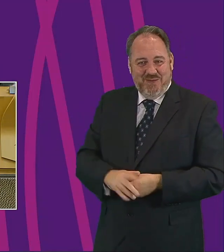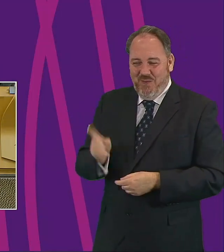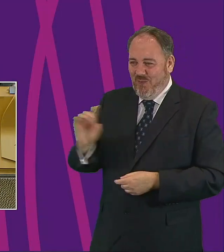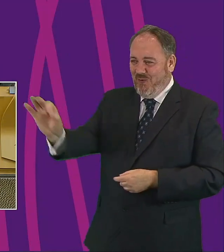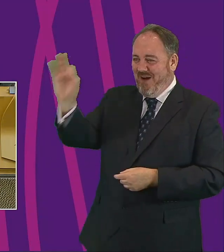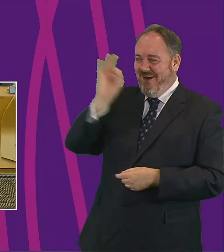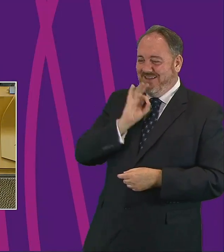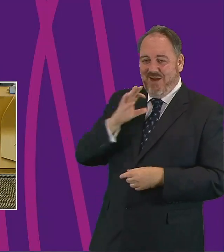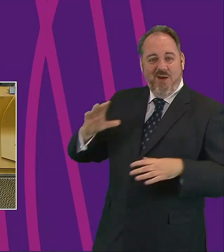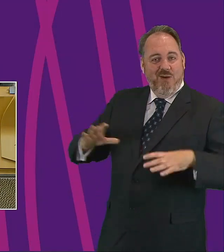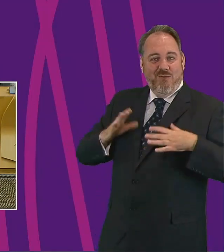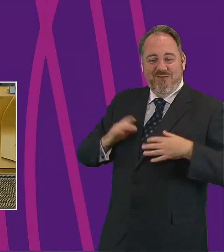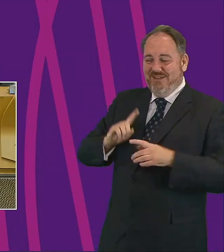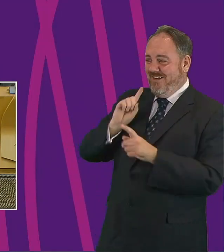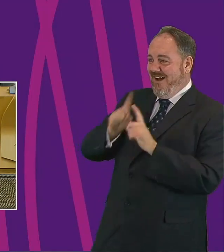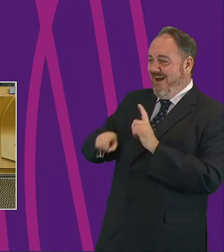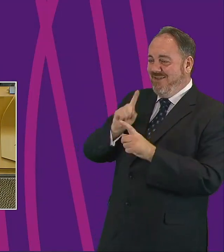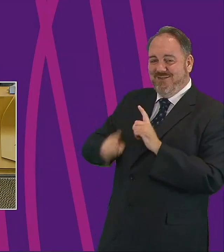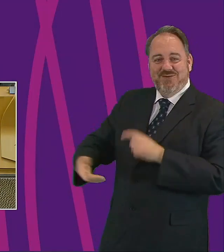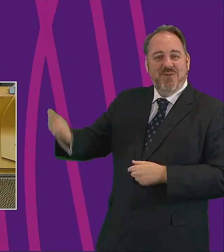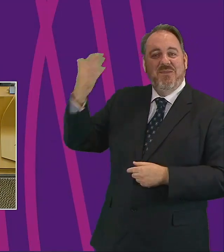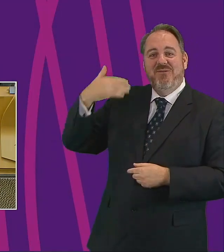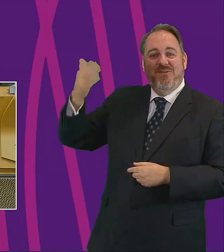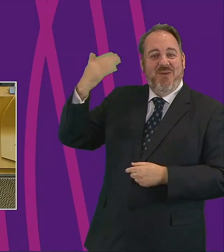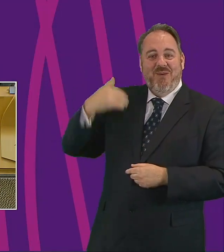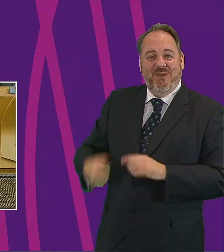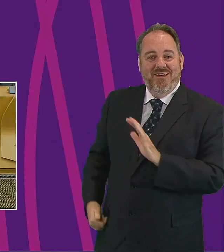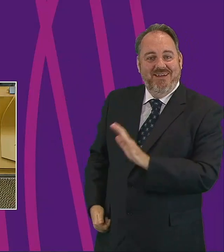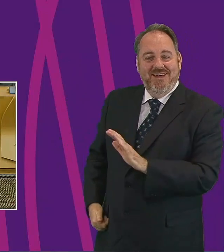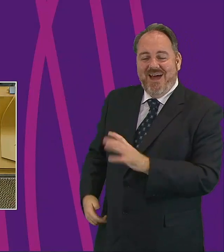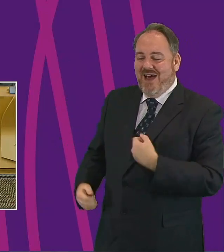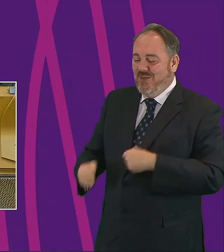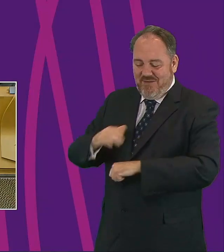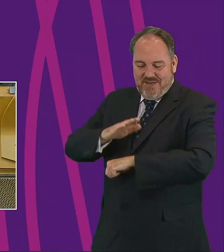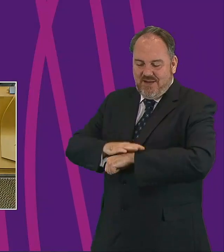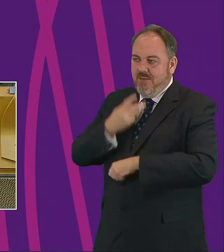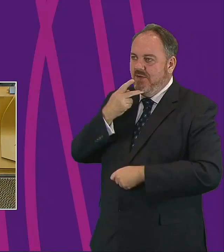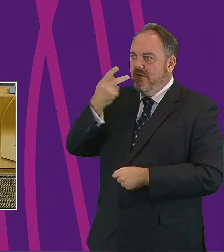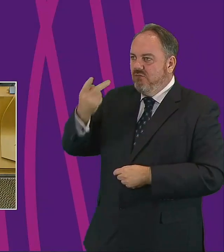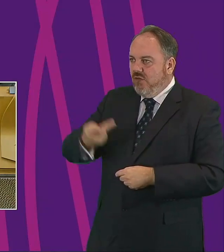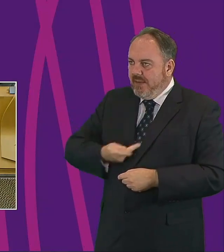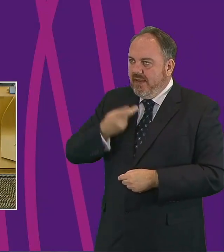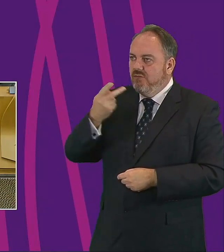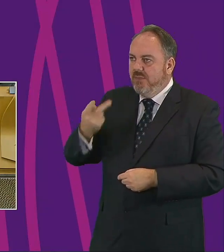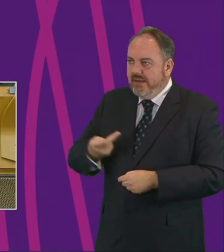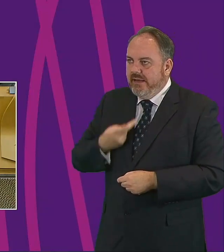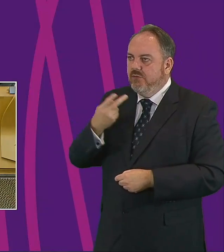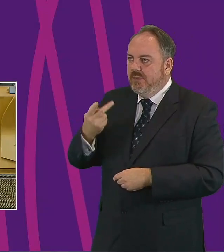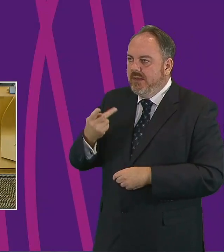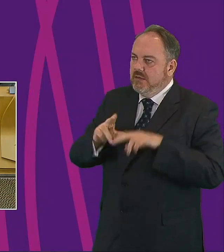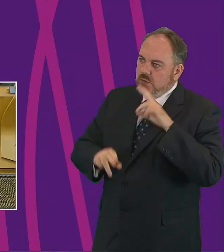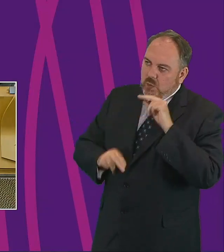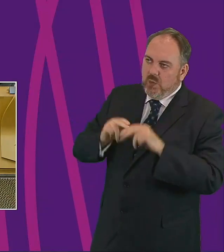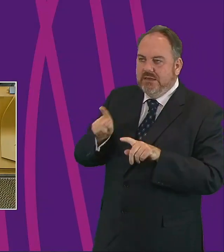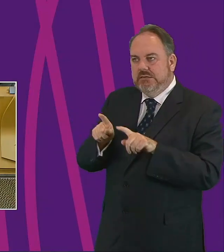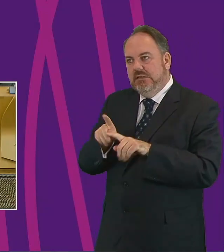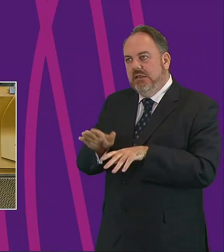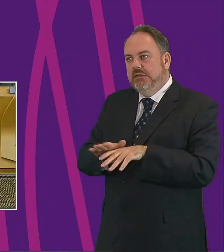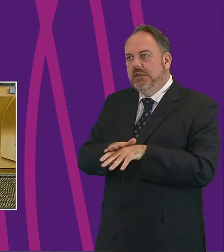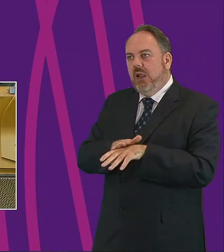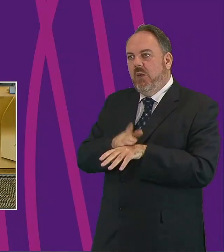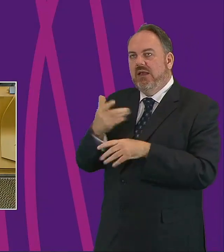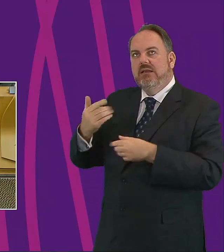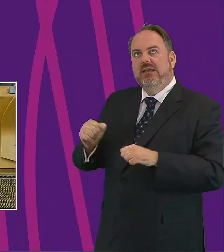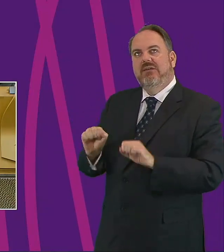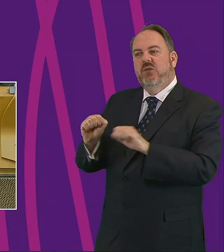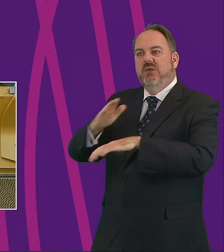by this government. I'm afraid I don't have the luxury of going at his pace on these things. We have to power ahead and get